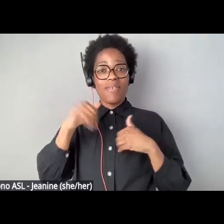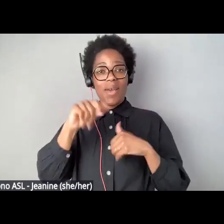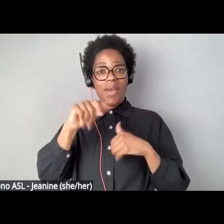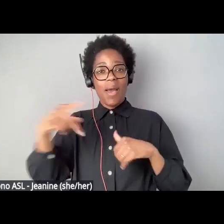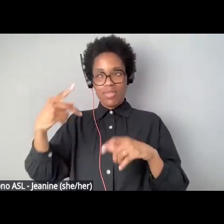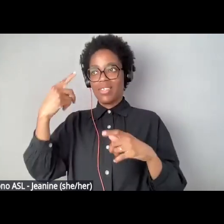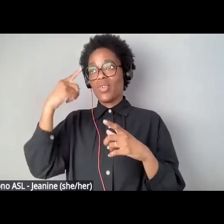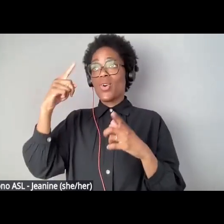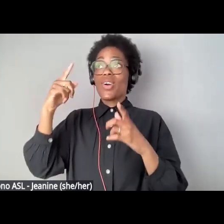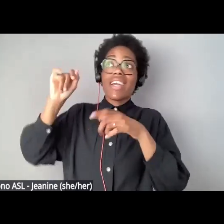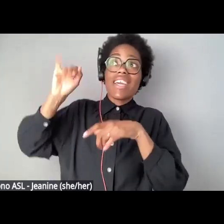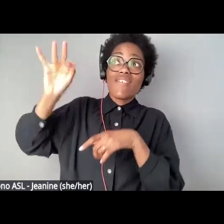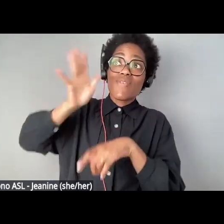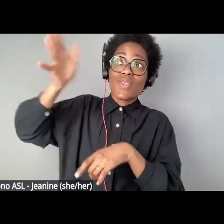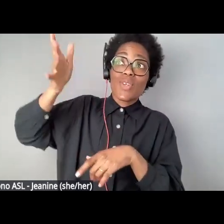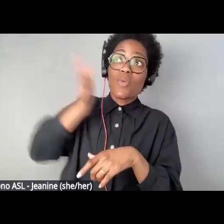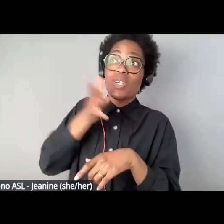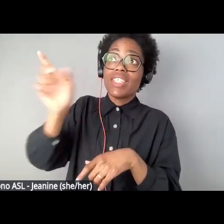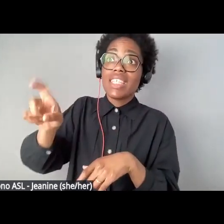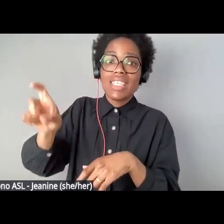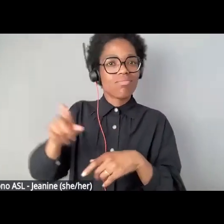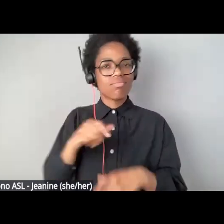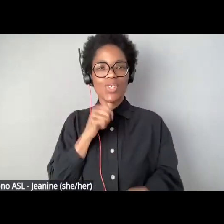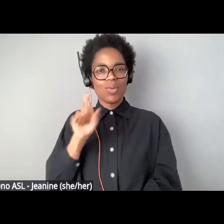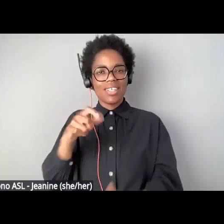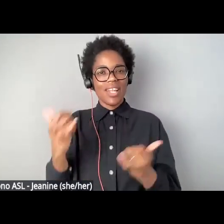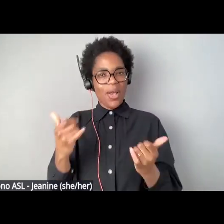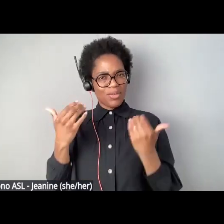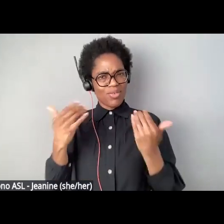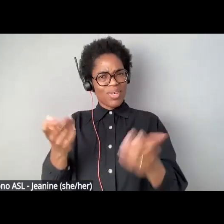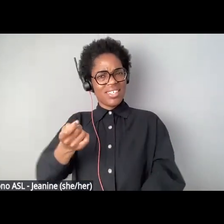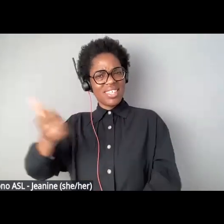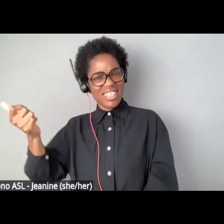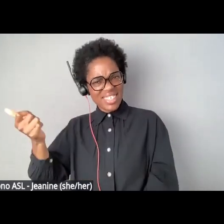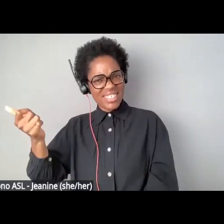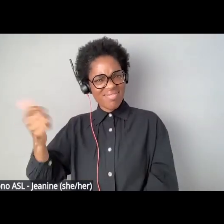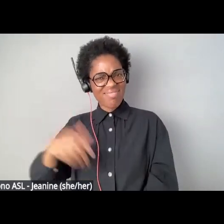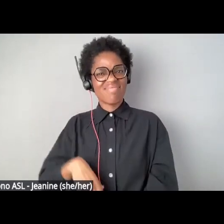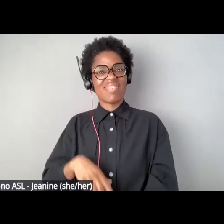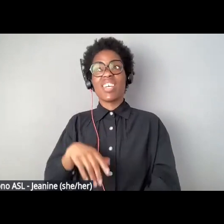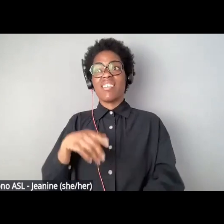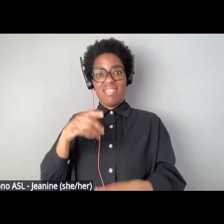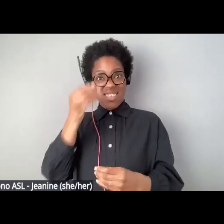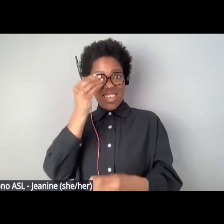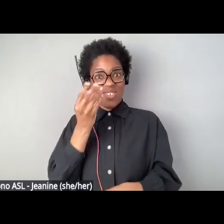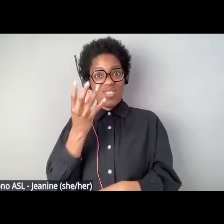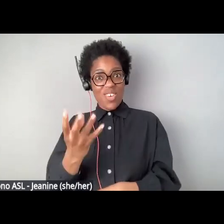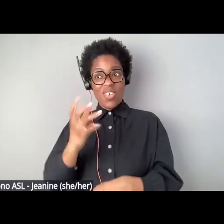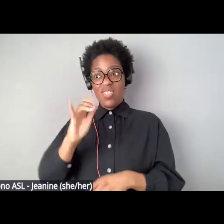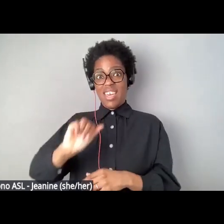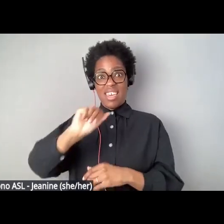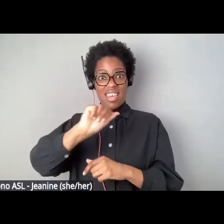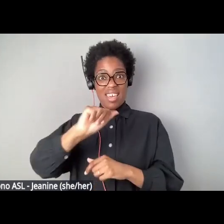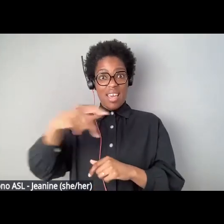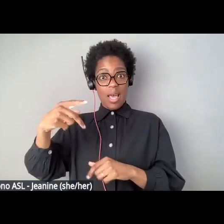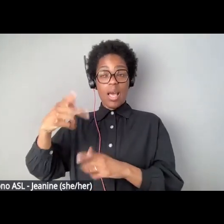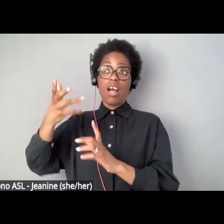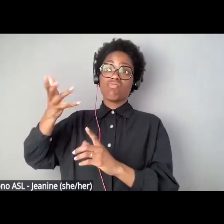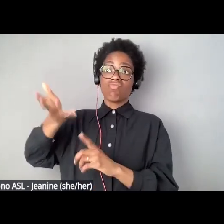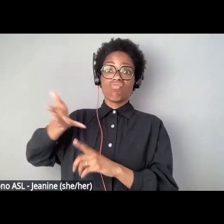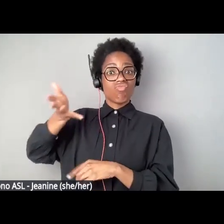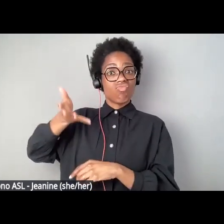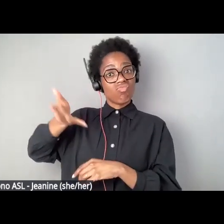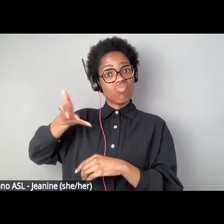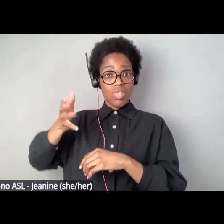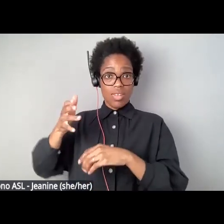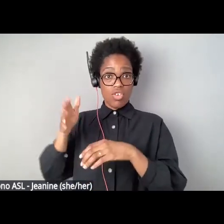at any time, but it doesn't need access to your phone in the meantime. It has access to your phone in the meantime, 24/7. If